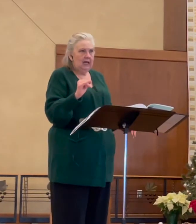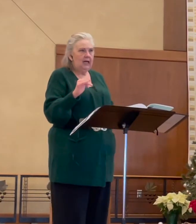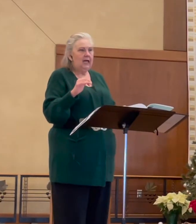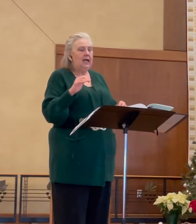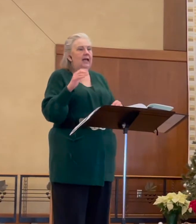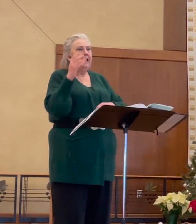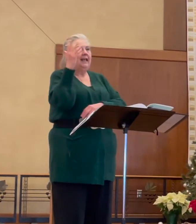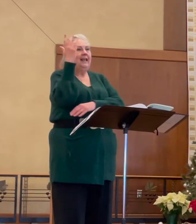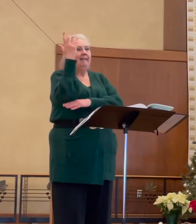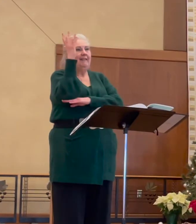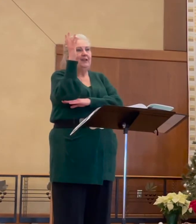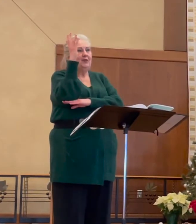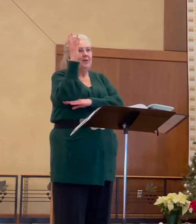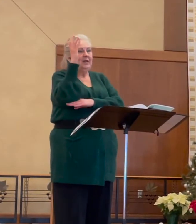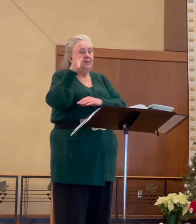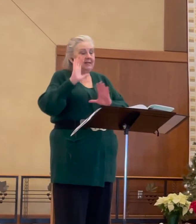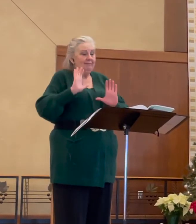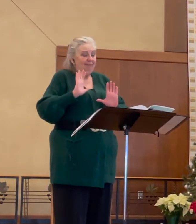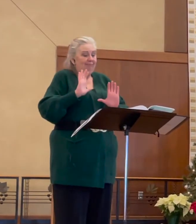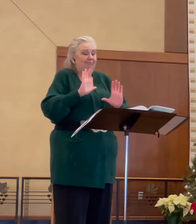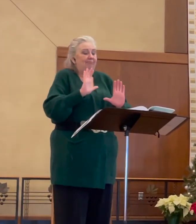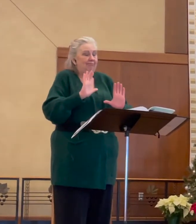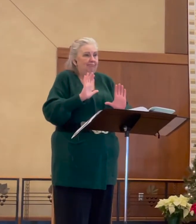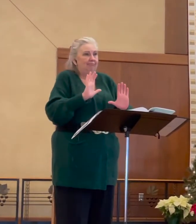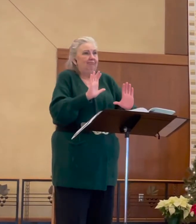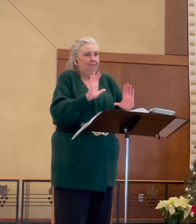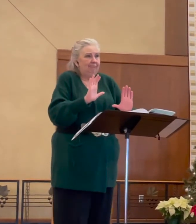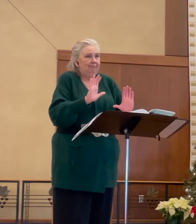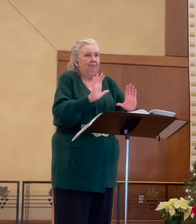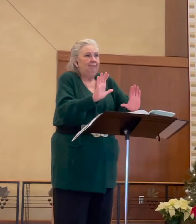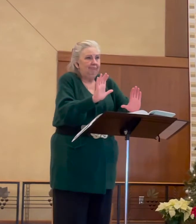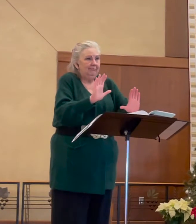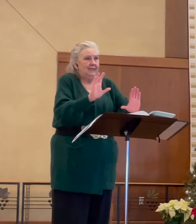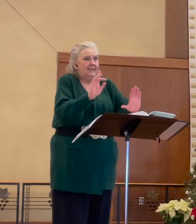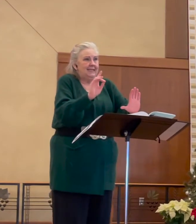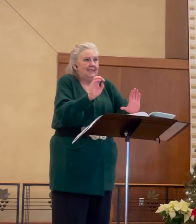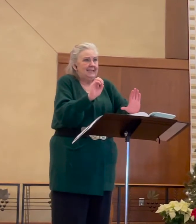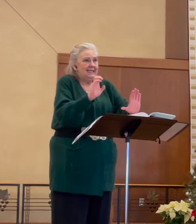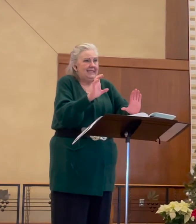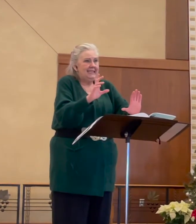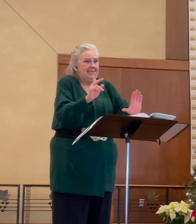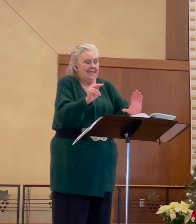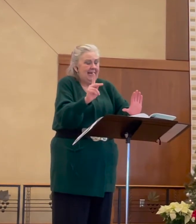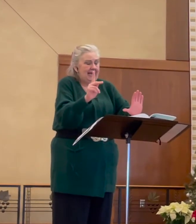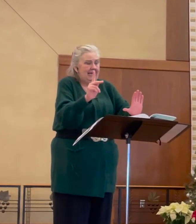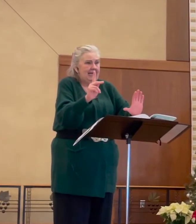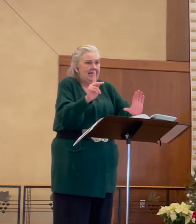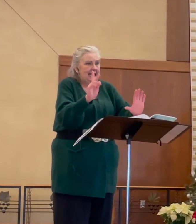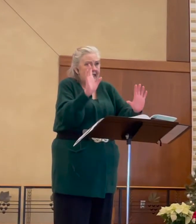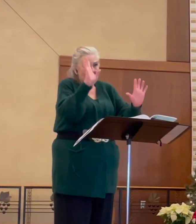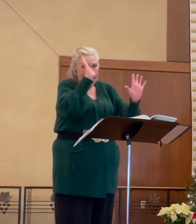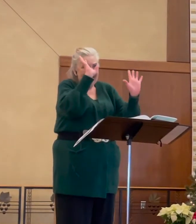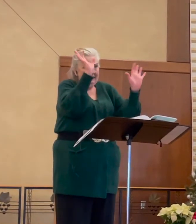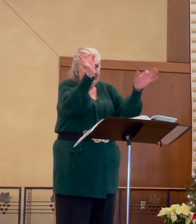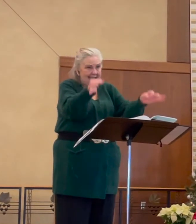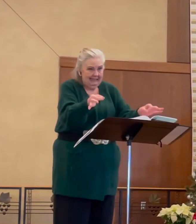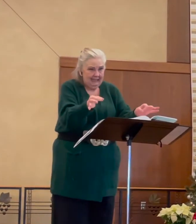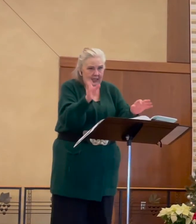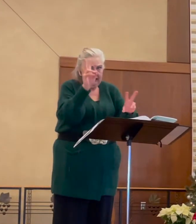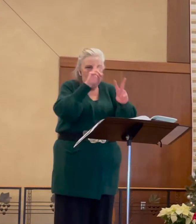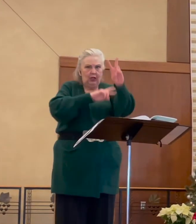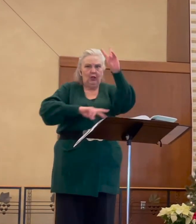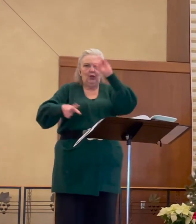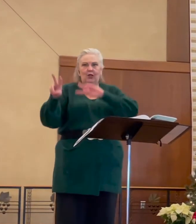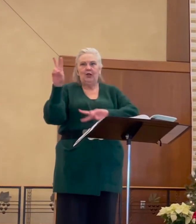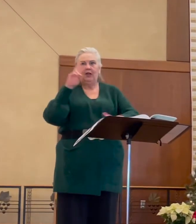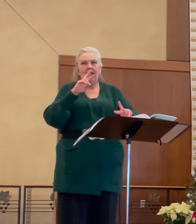thought, I need to cut this deck away. And eventually I came to the conclusion, after looking at the tree a little closer, that it